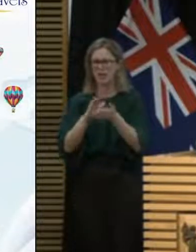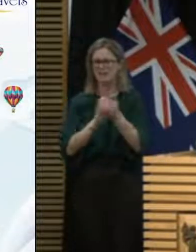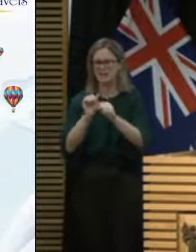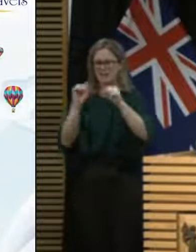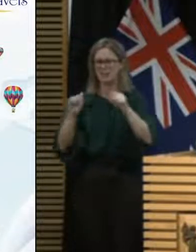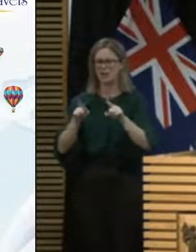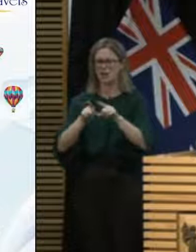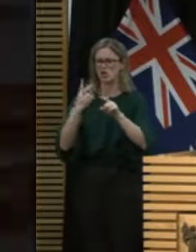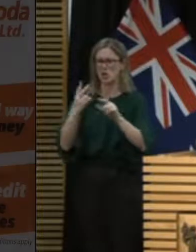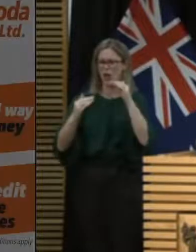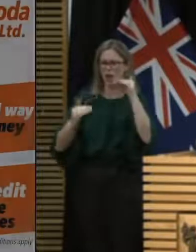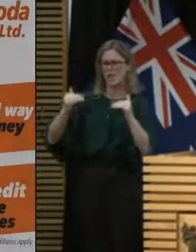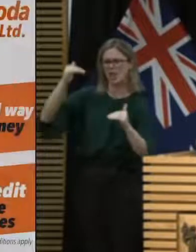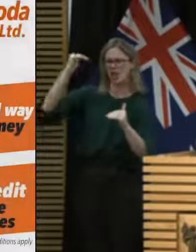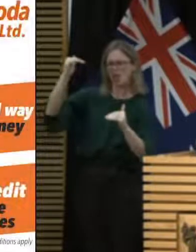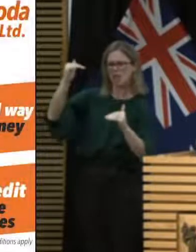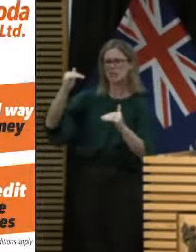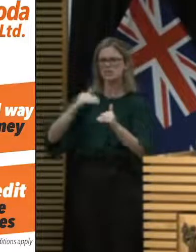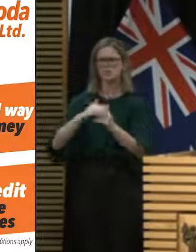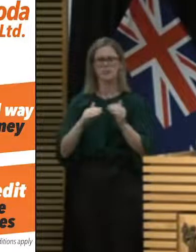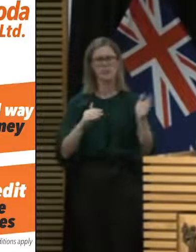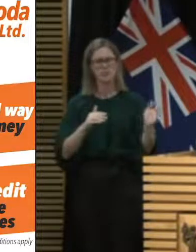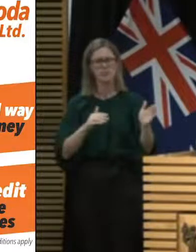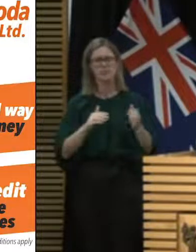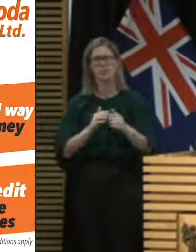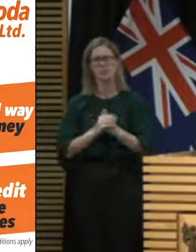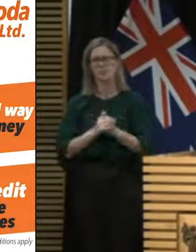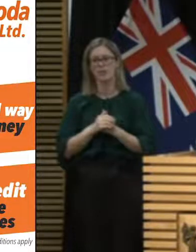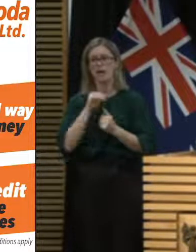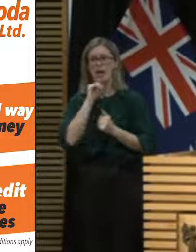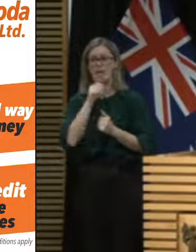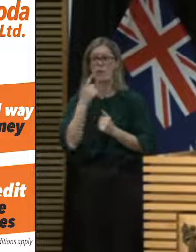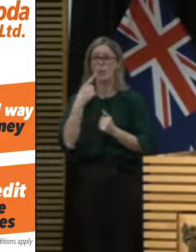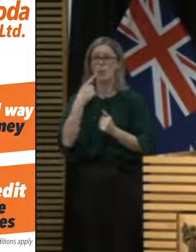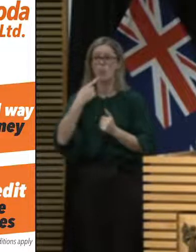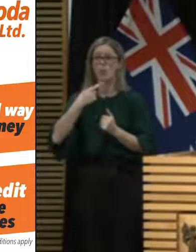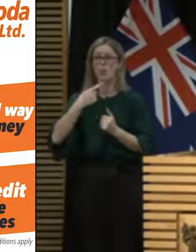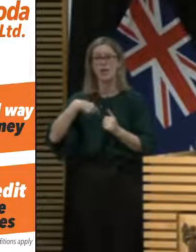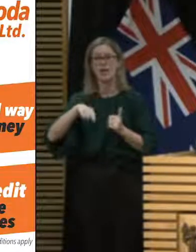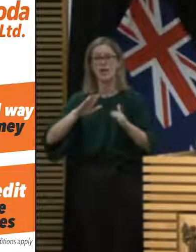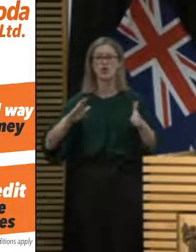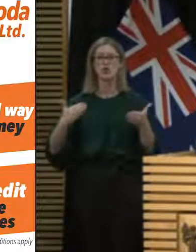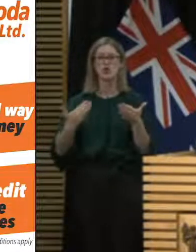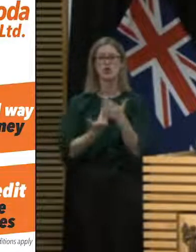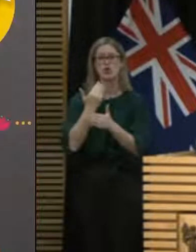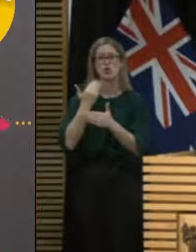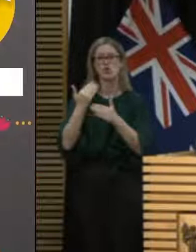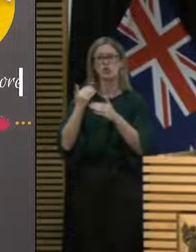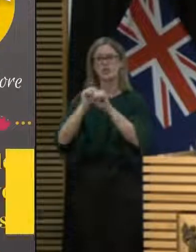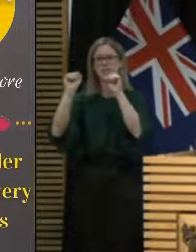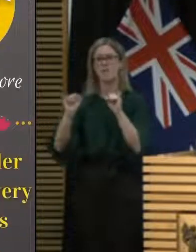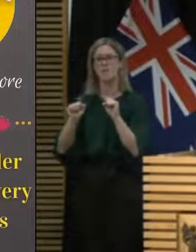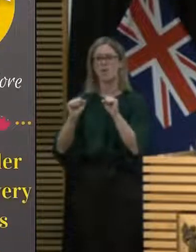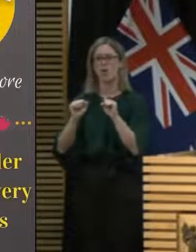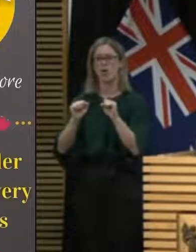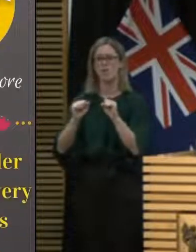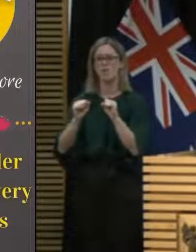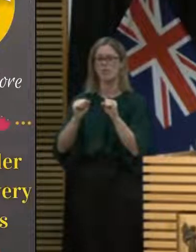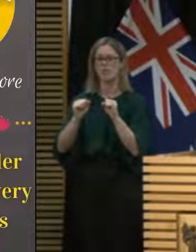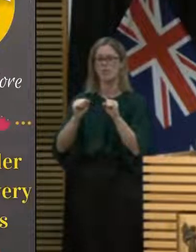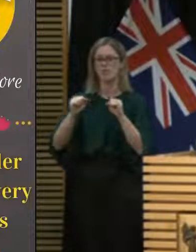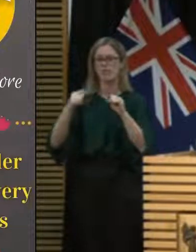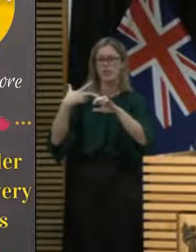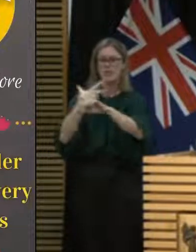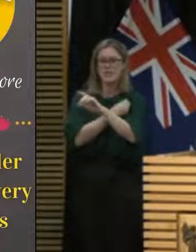system? Not at all. I think questions would rightly be raised if we had introduced a regime of vaccine certificates to ensure